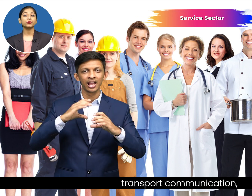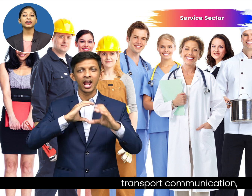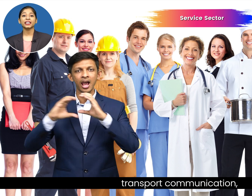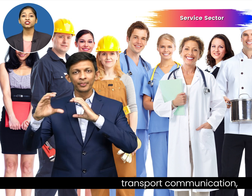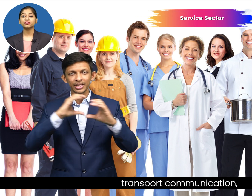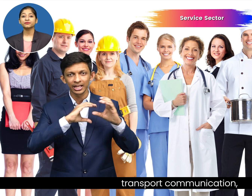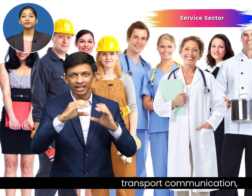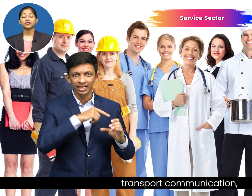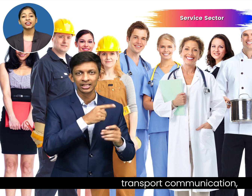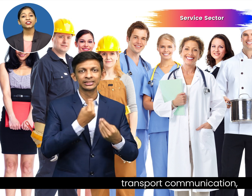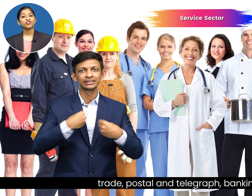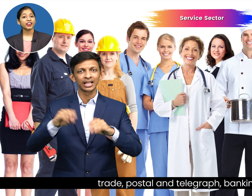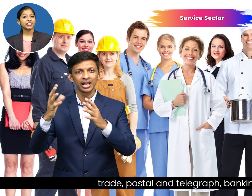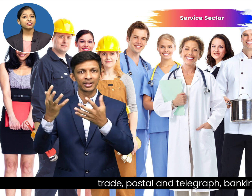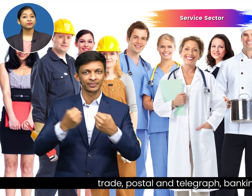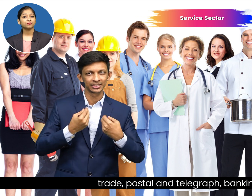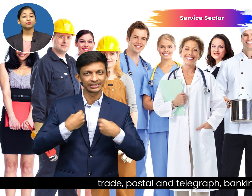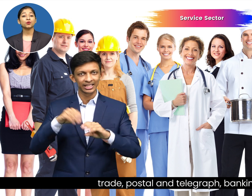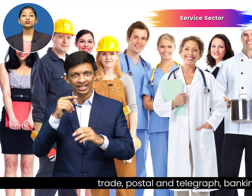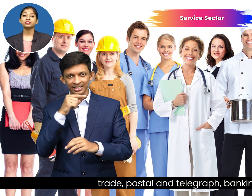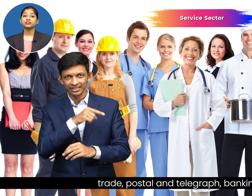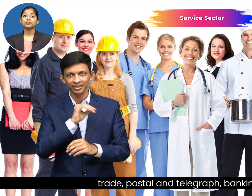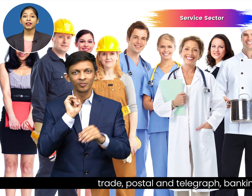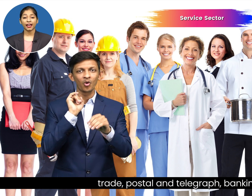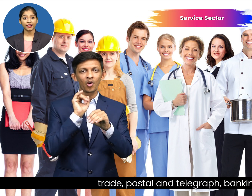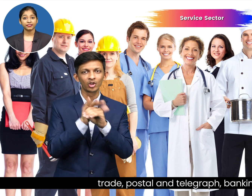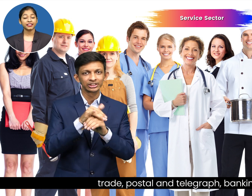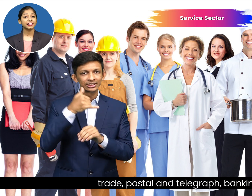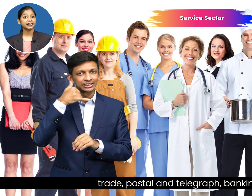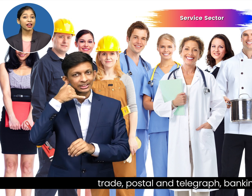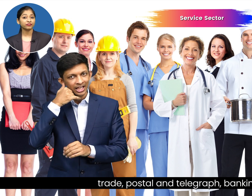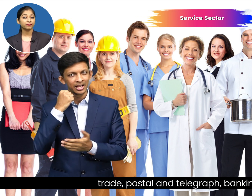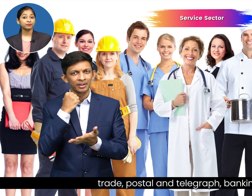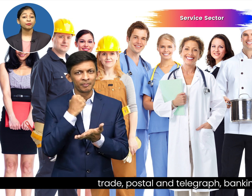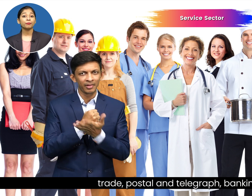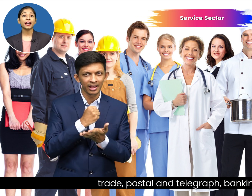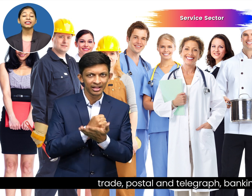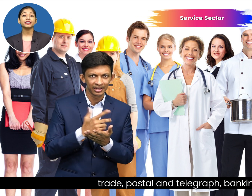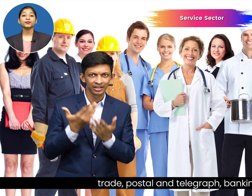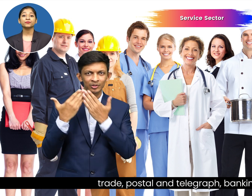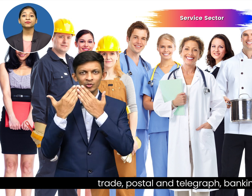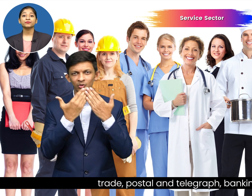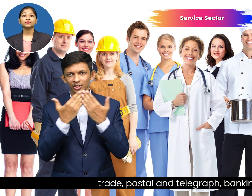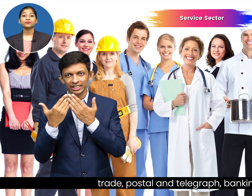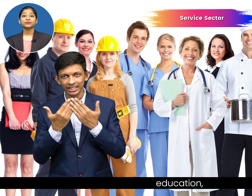transport communication, trade, postal and telegraph,